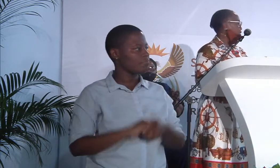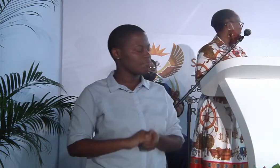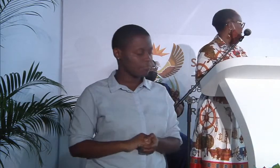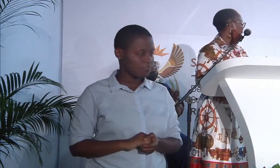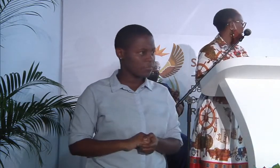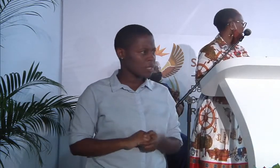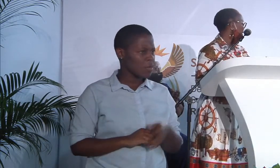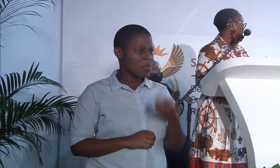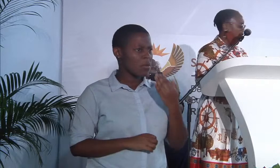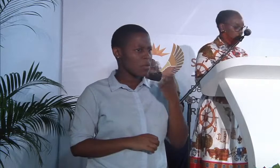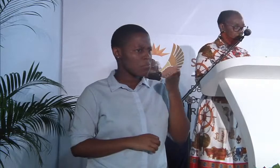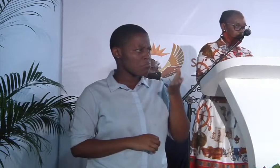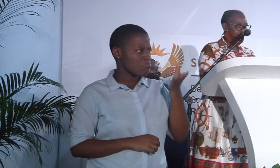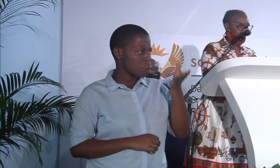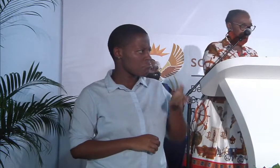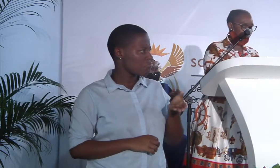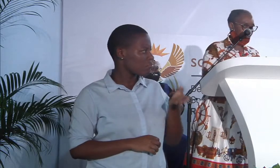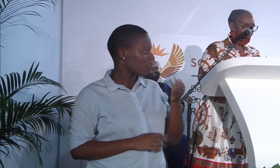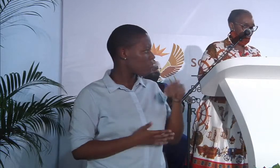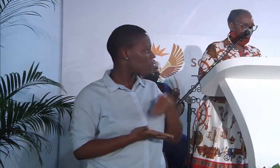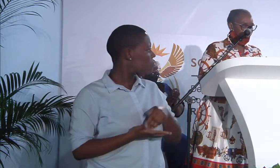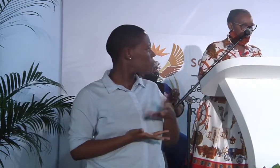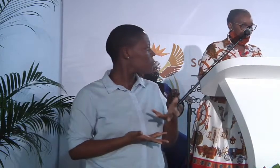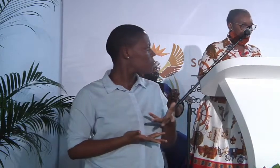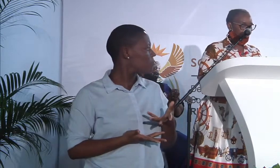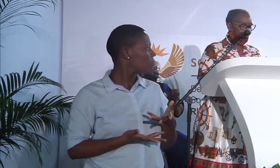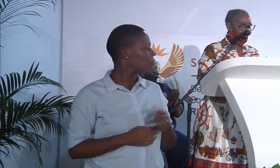Is she here? Oh, okay.